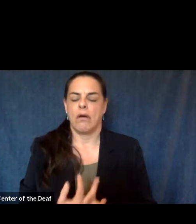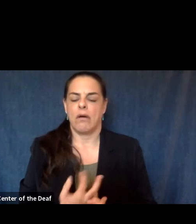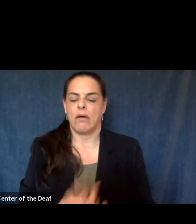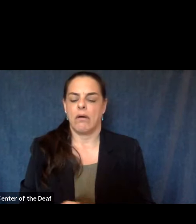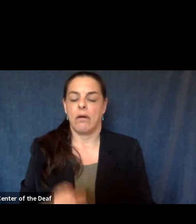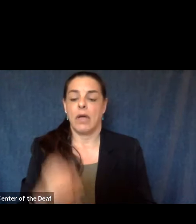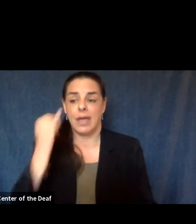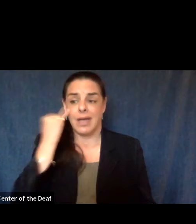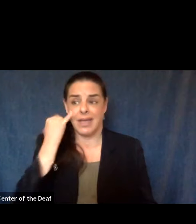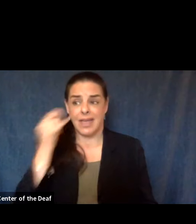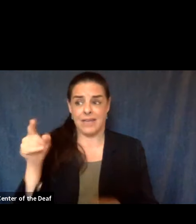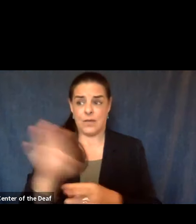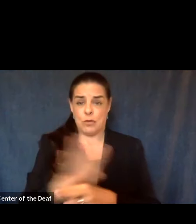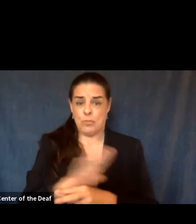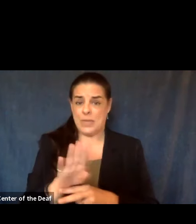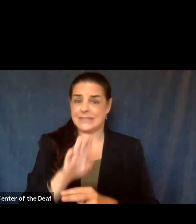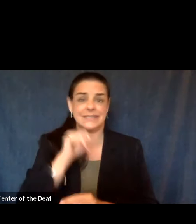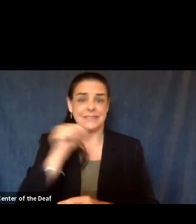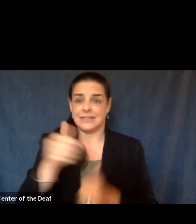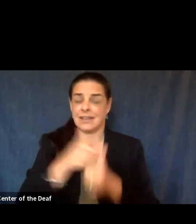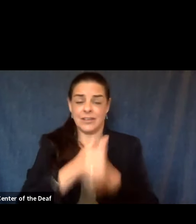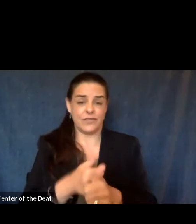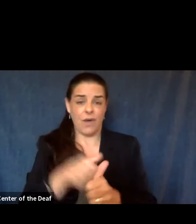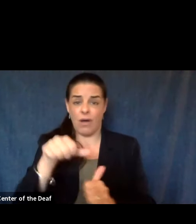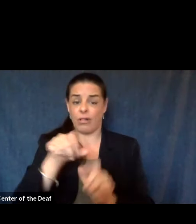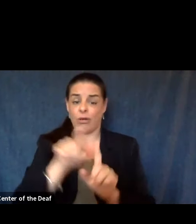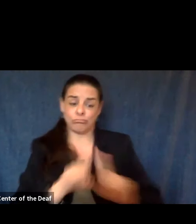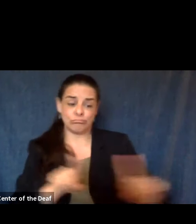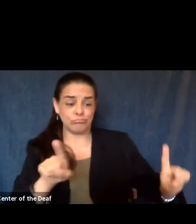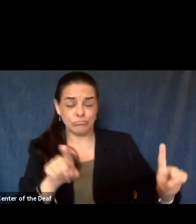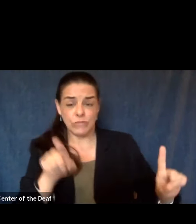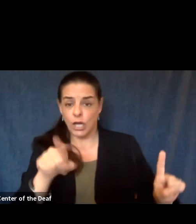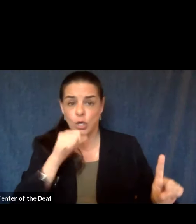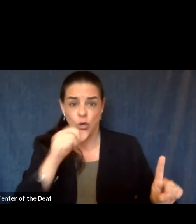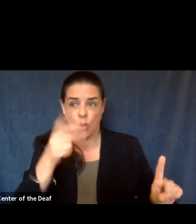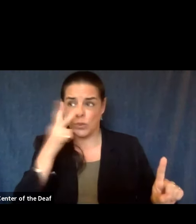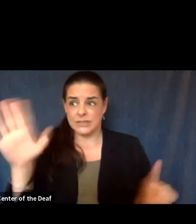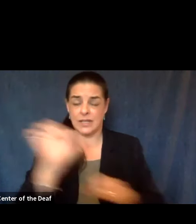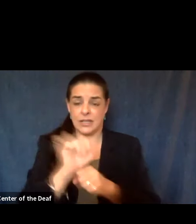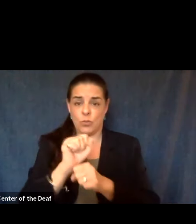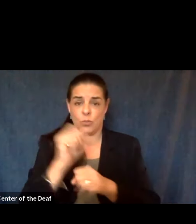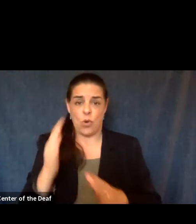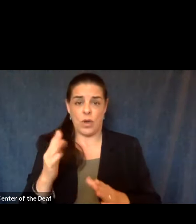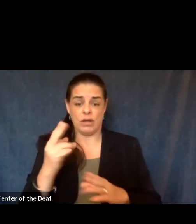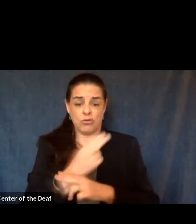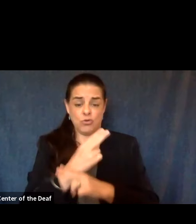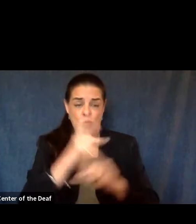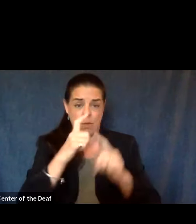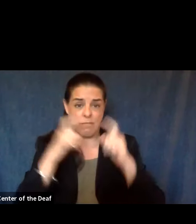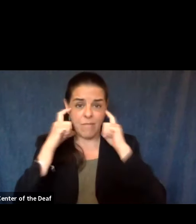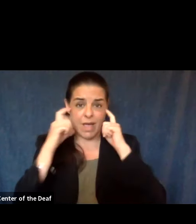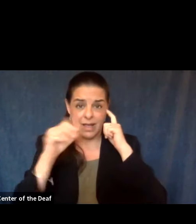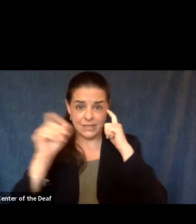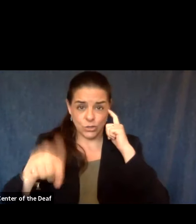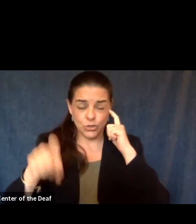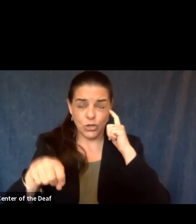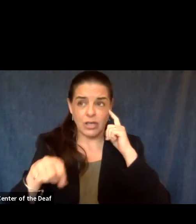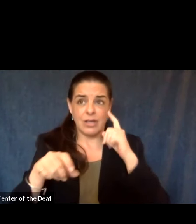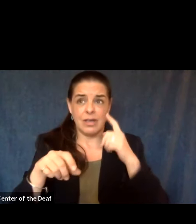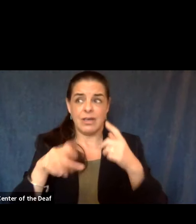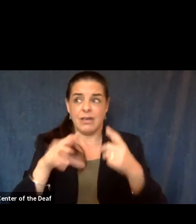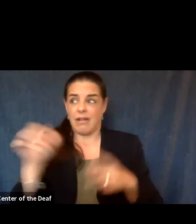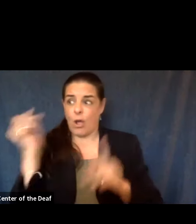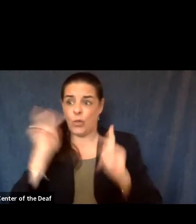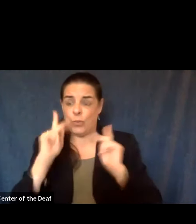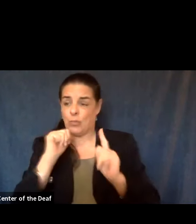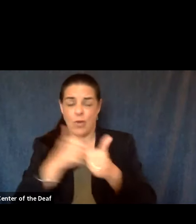if a business is not following social distancing and you don't see employees in masks and they should be, and if you and other people are